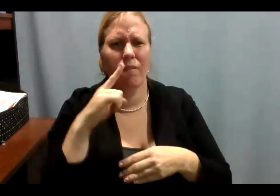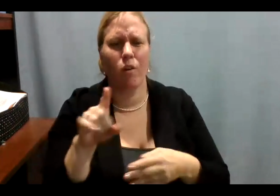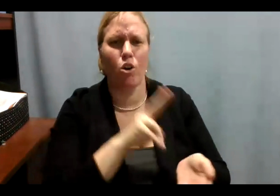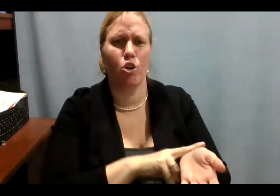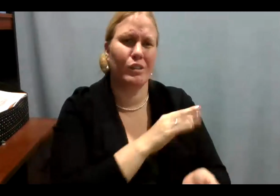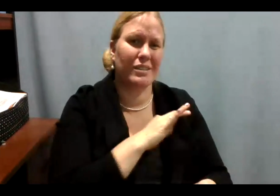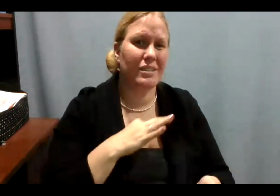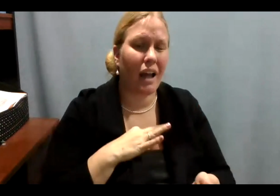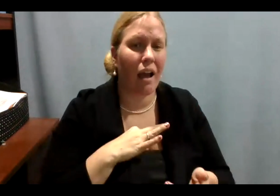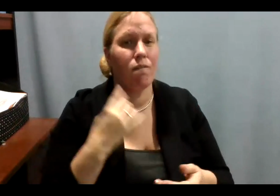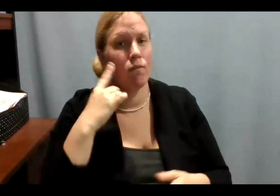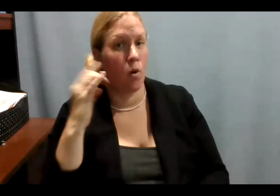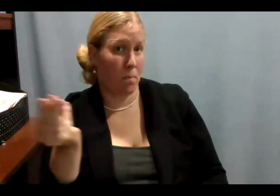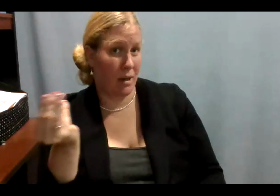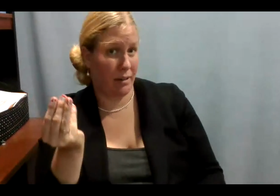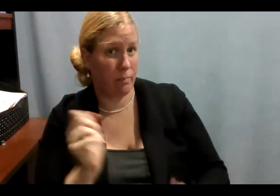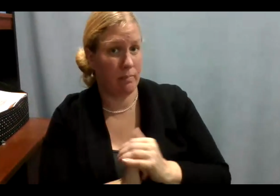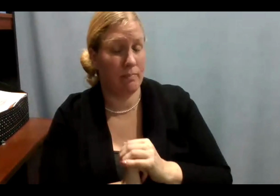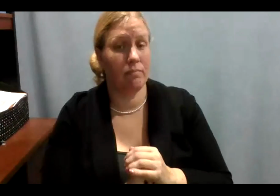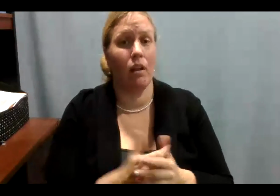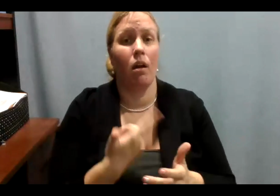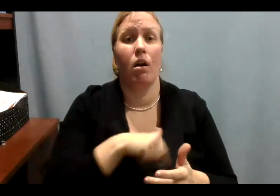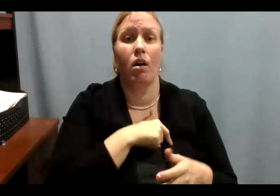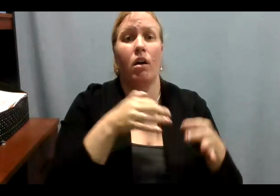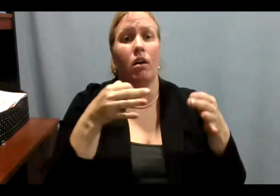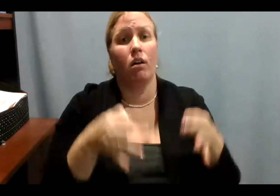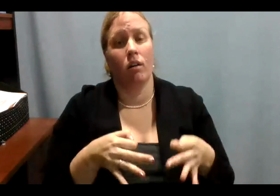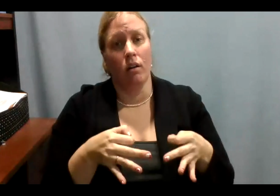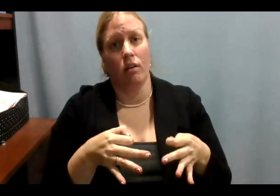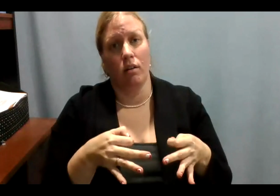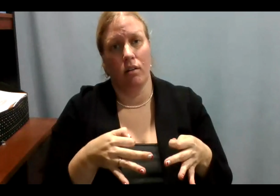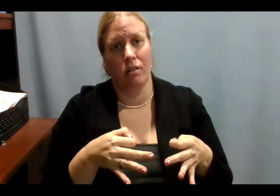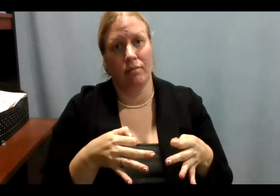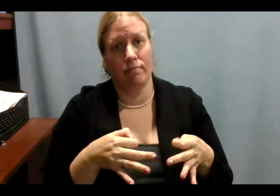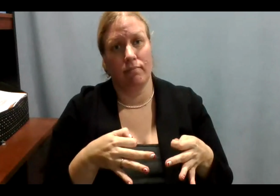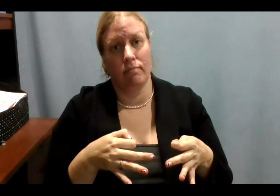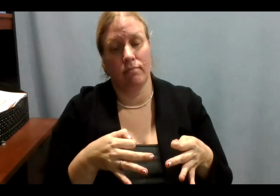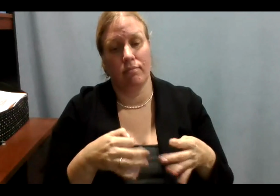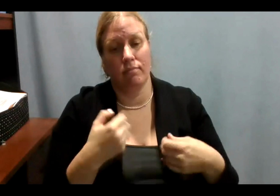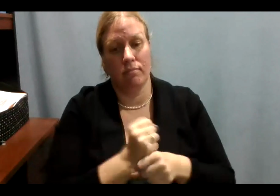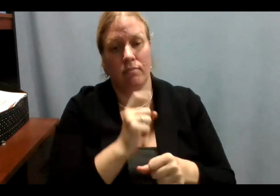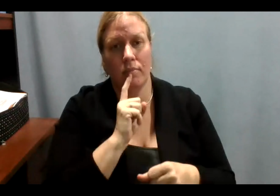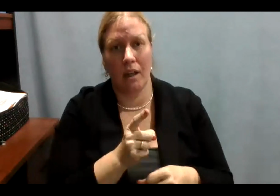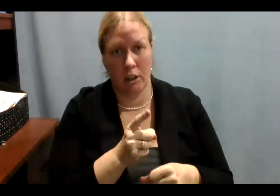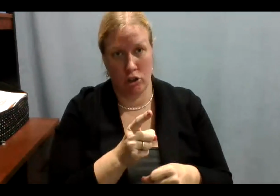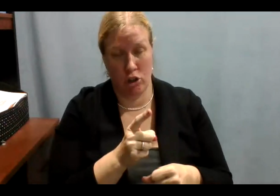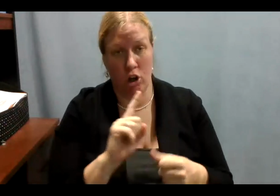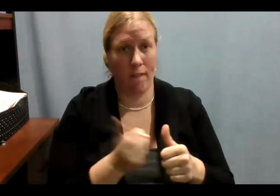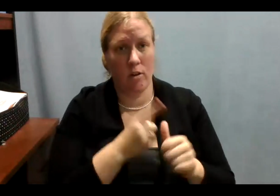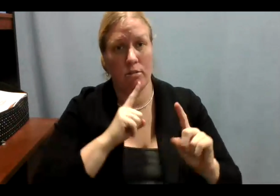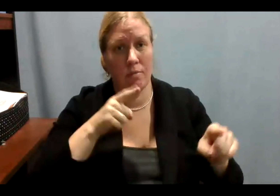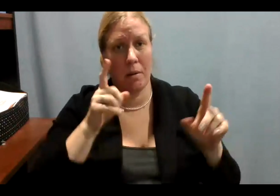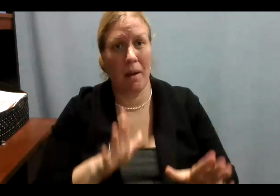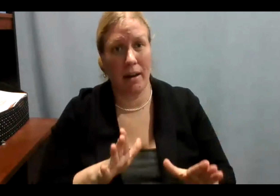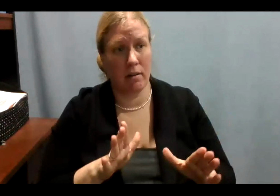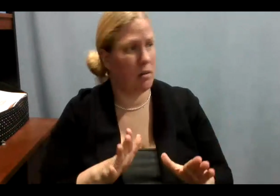monday um we are um definitely um also making sure that our first responders are fully um